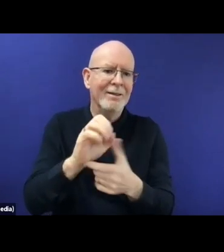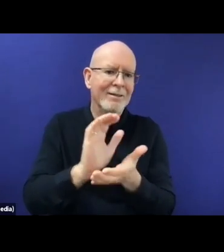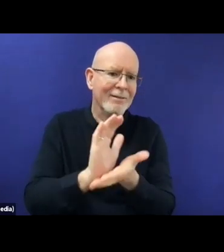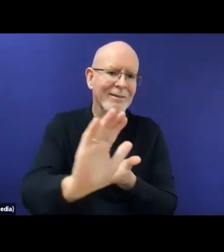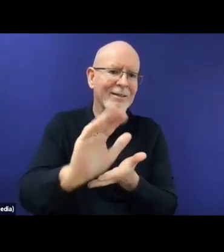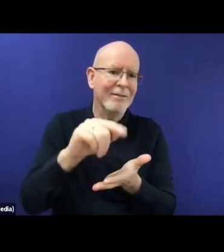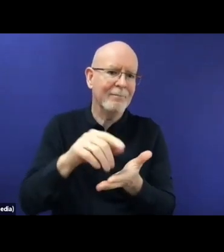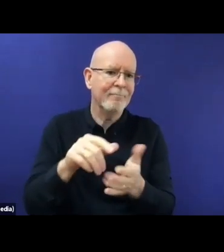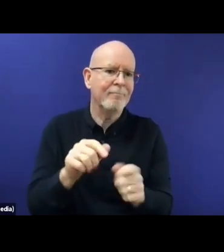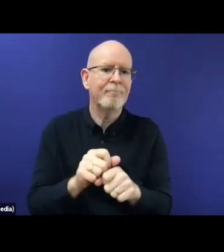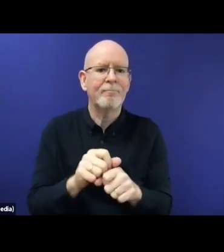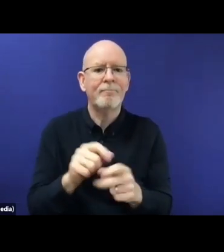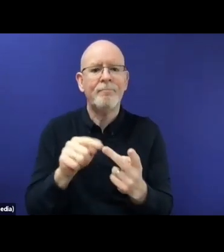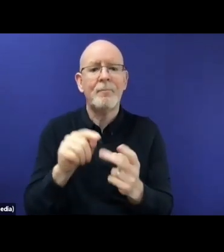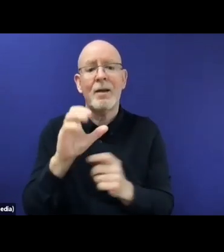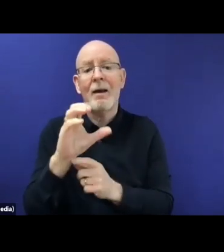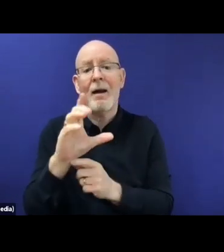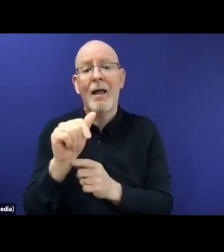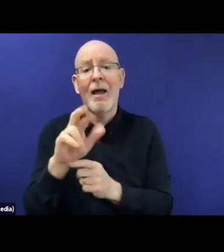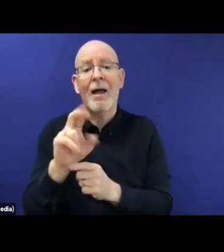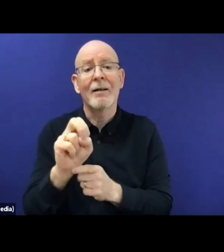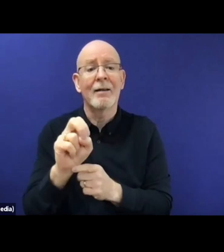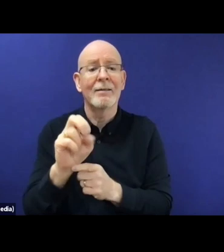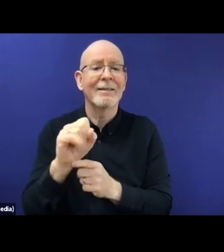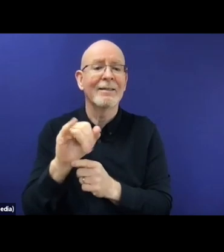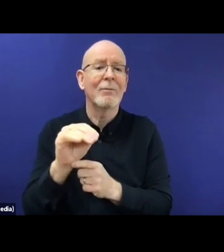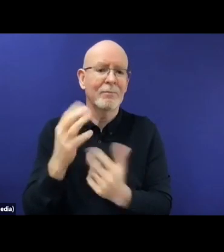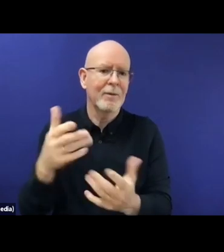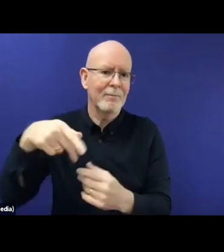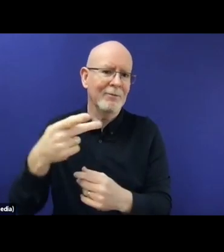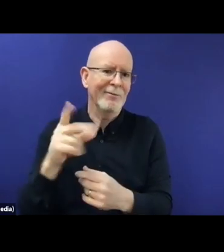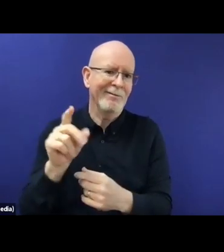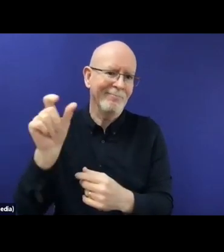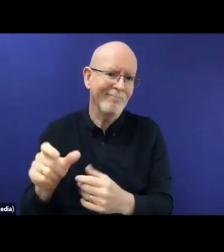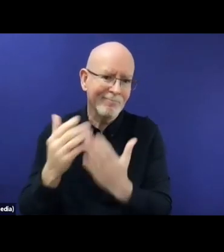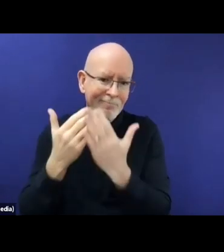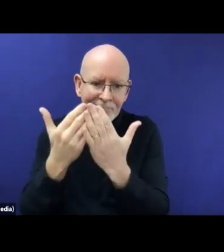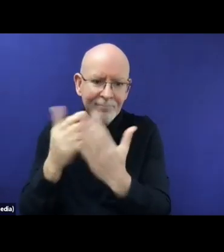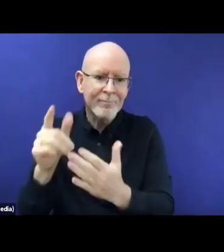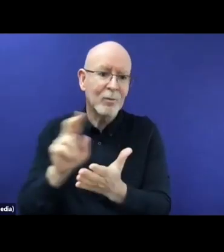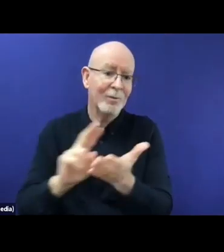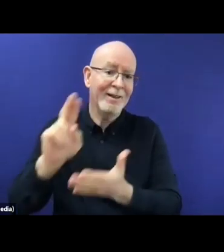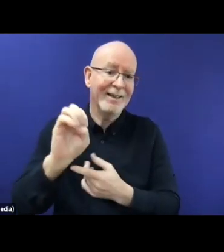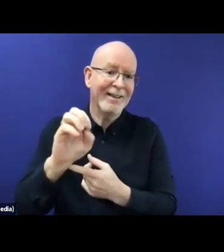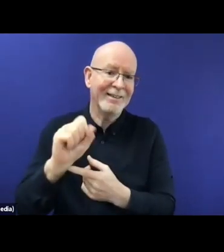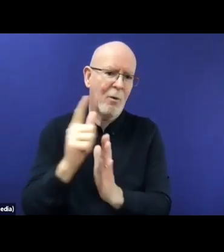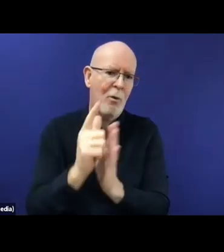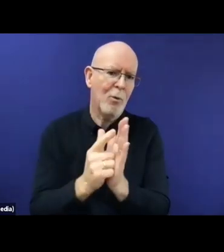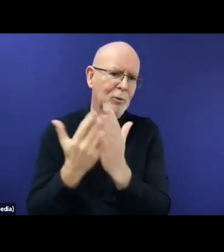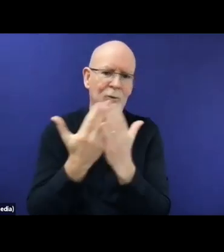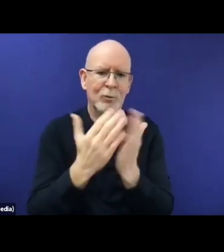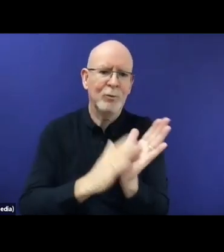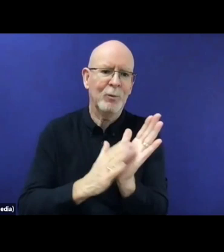Thailand, France, and the UK. She is co-author of the ICRC Geneva Academy 2019